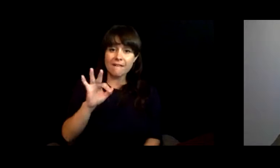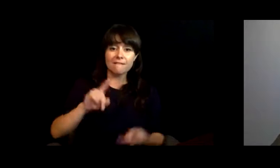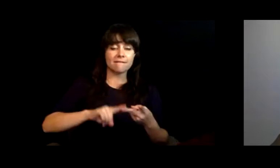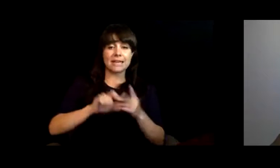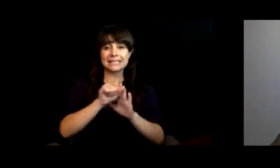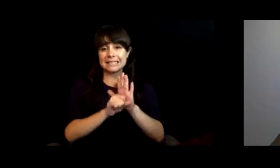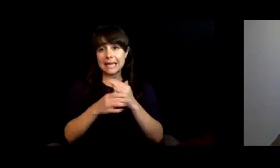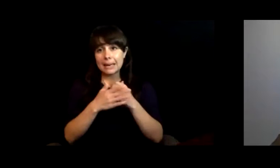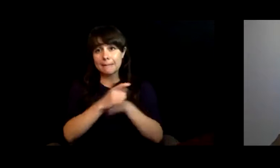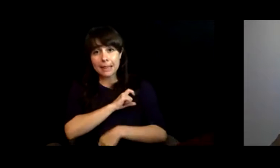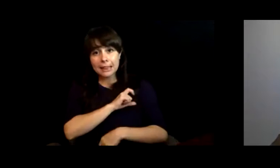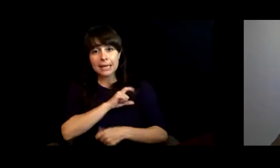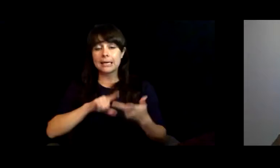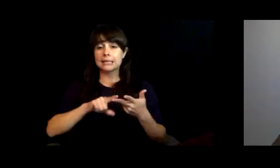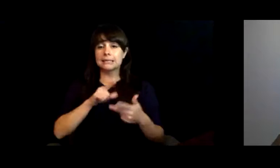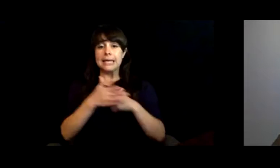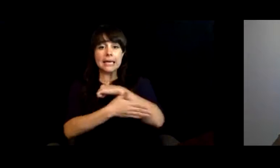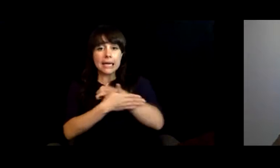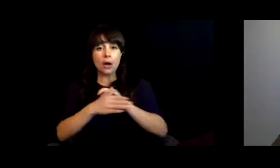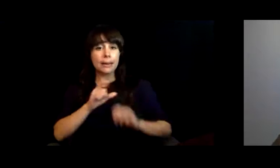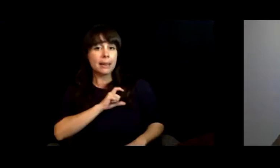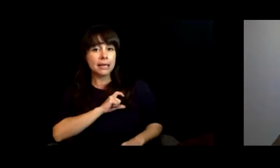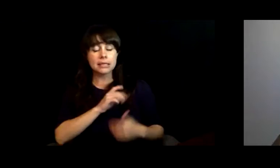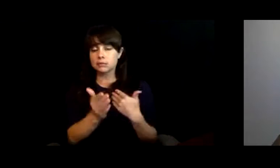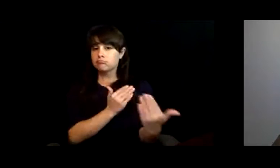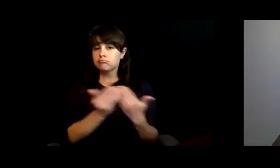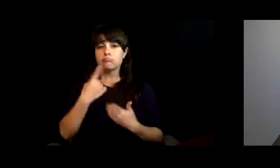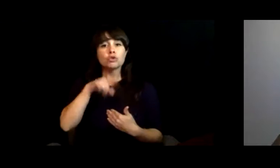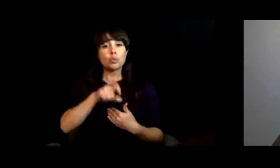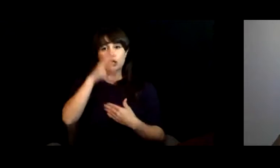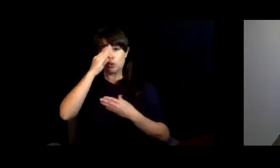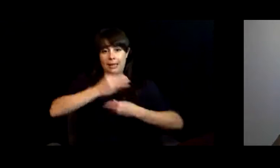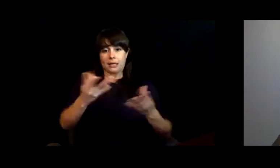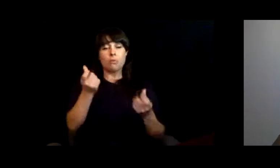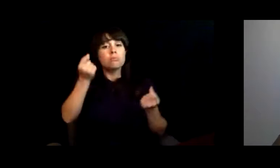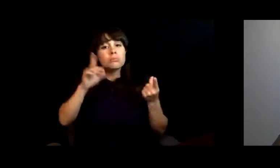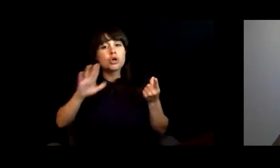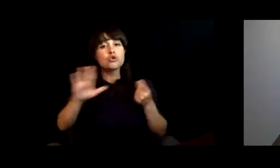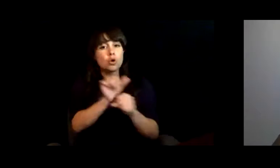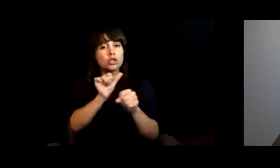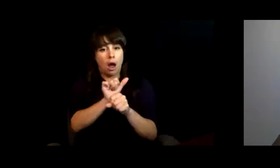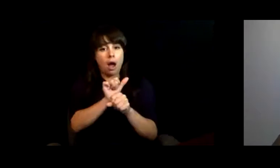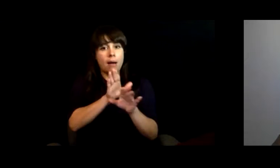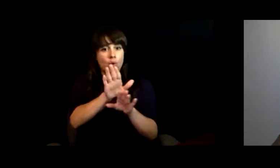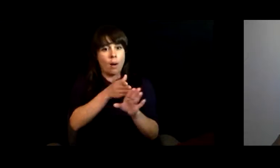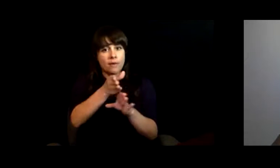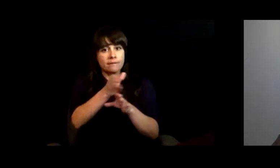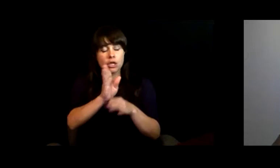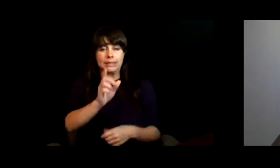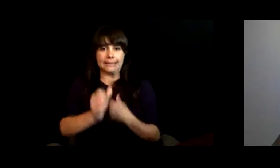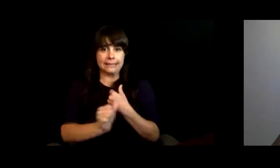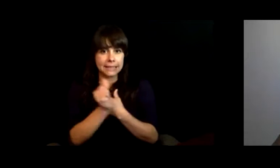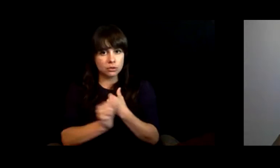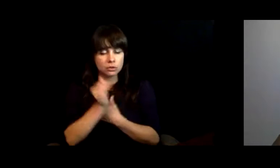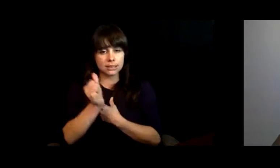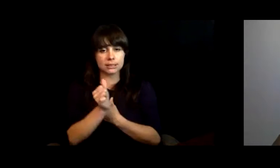police. We need to let them know that we understand they're in a dangerous profession, that they face these